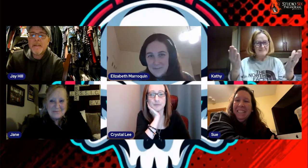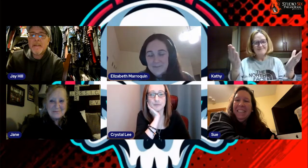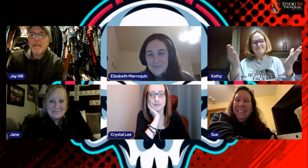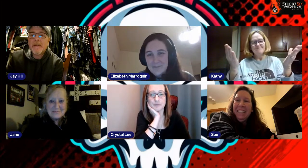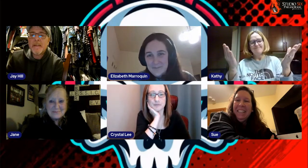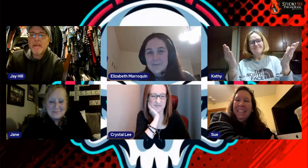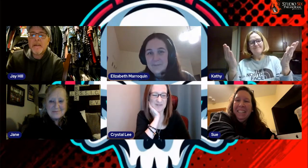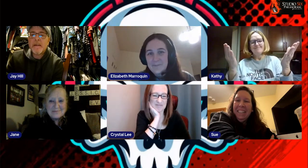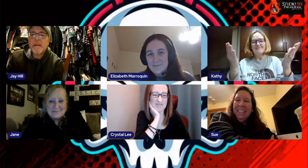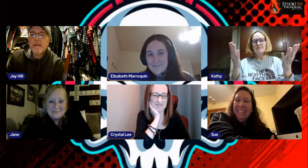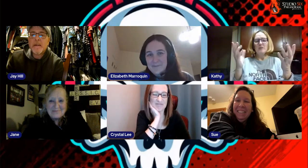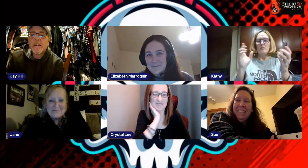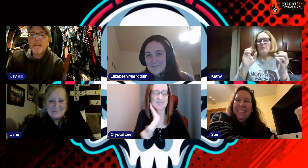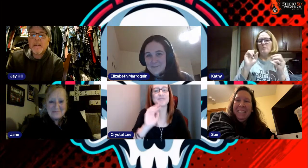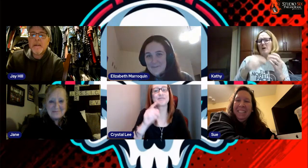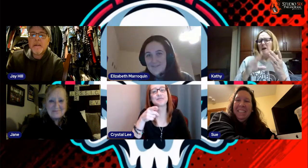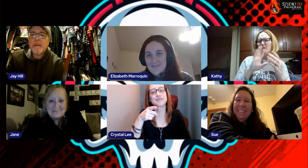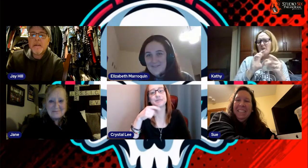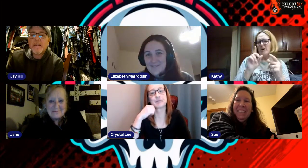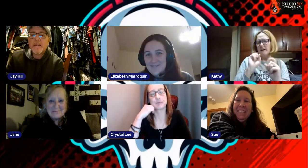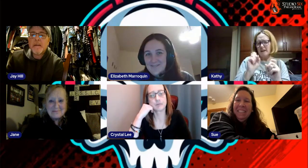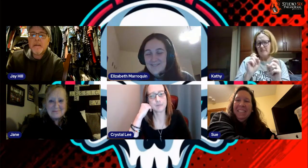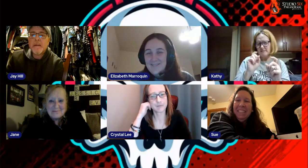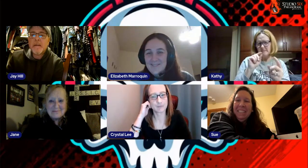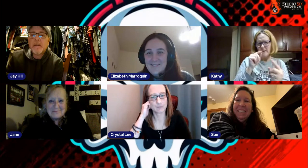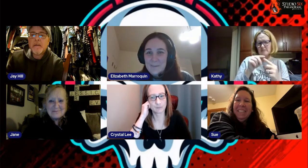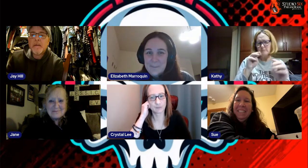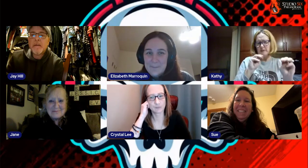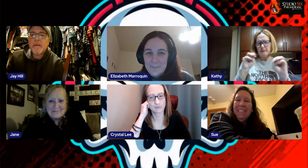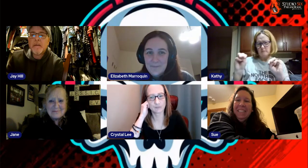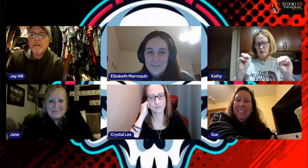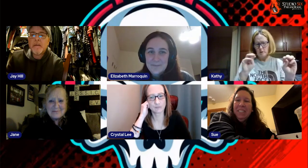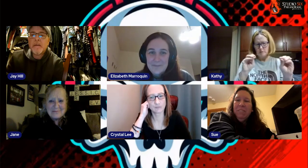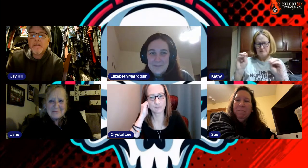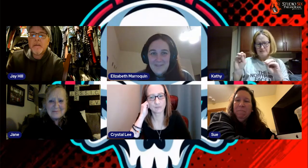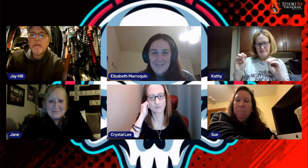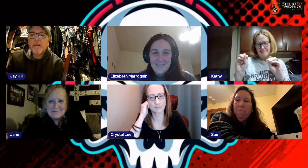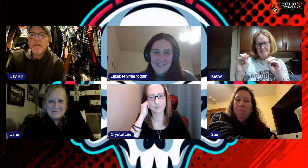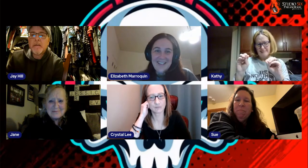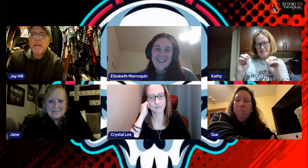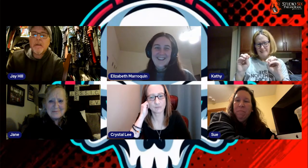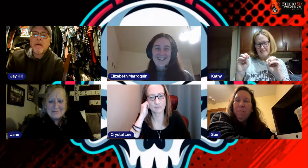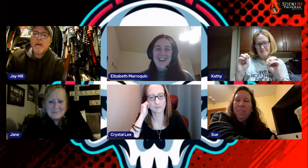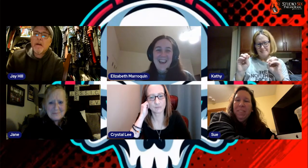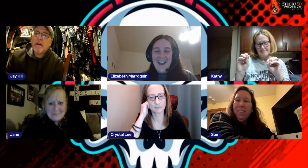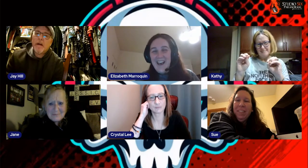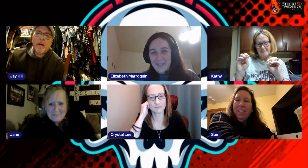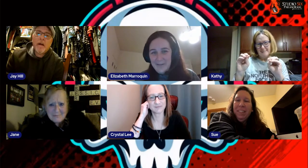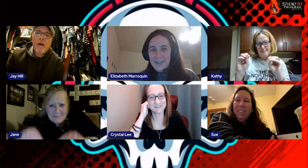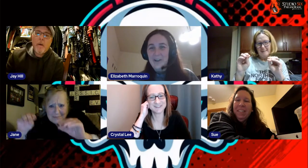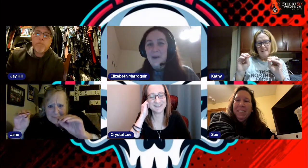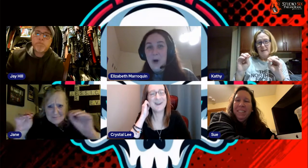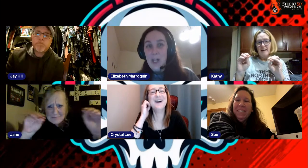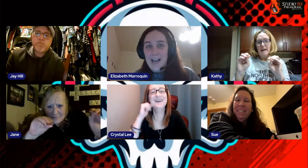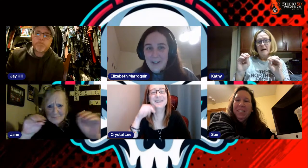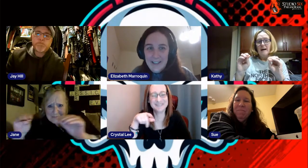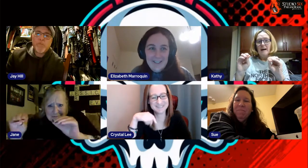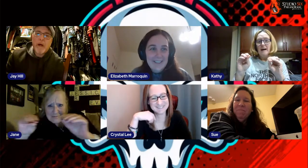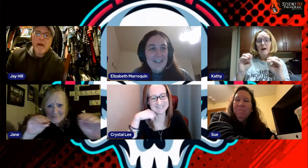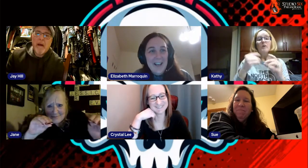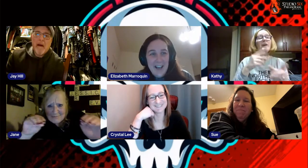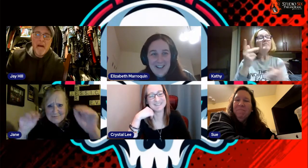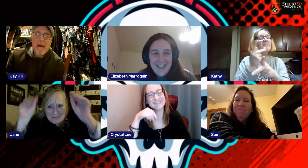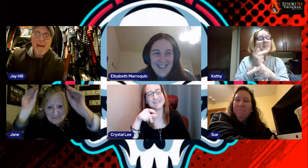things. Mm-hmm. So, what are your gifts as far as medium goes? I haven't figured them all out